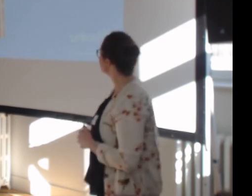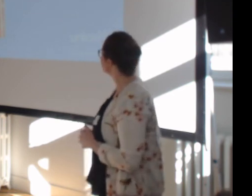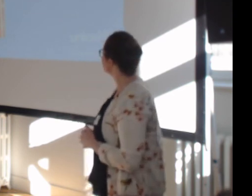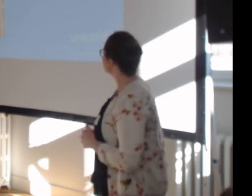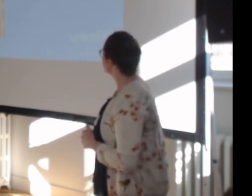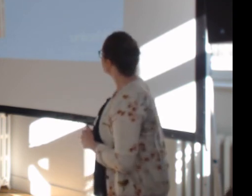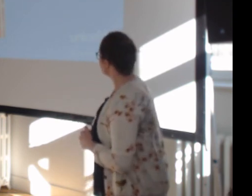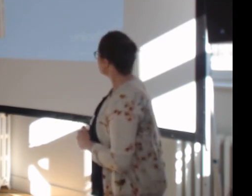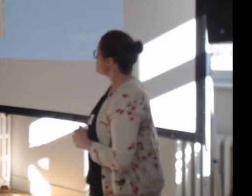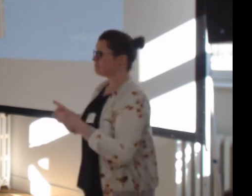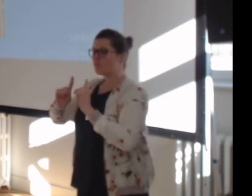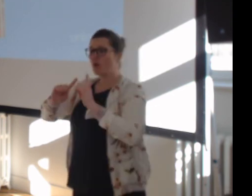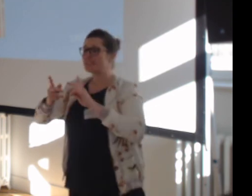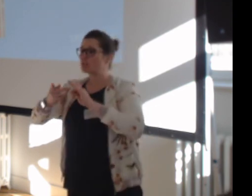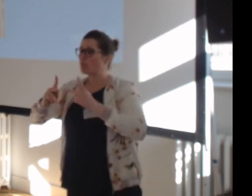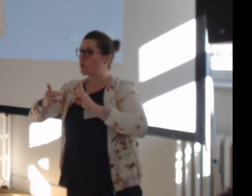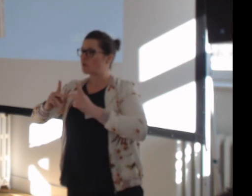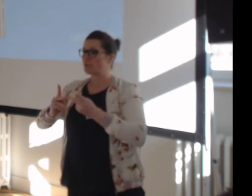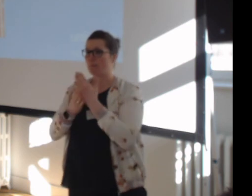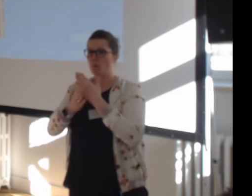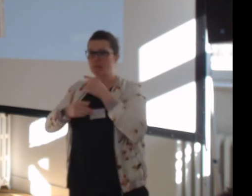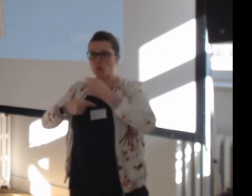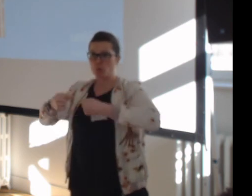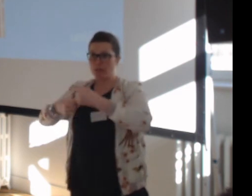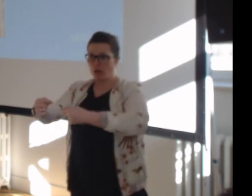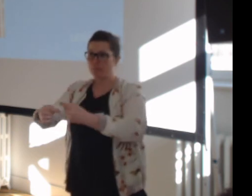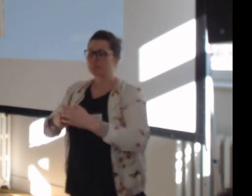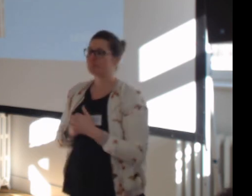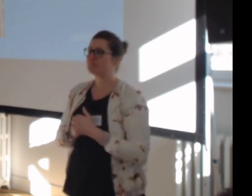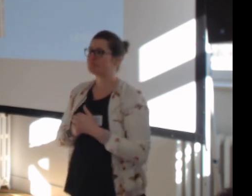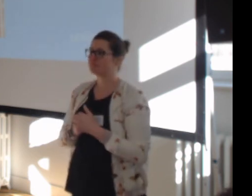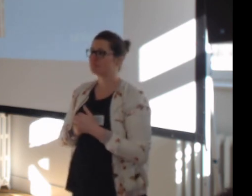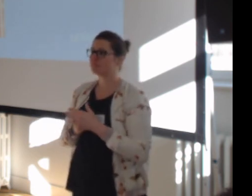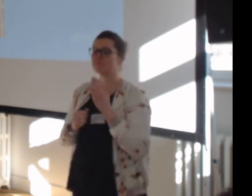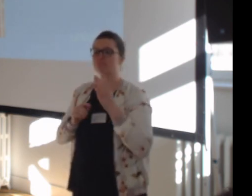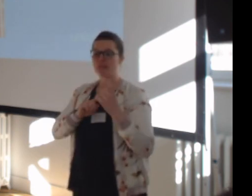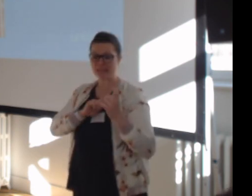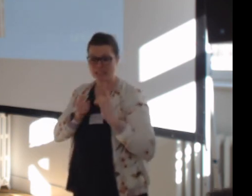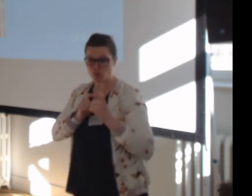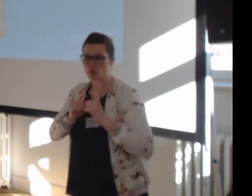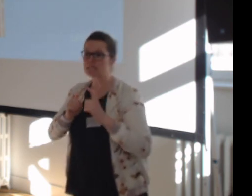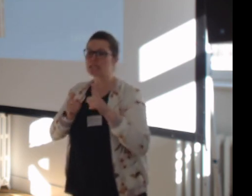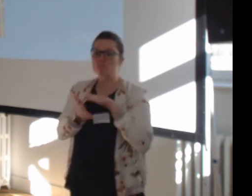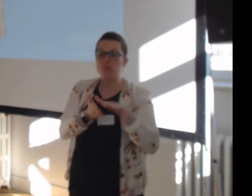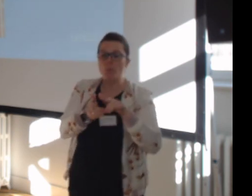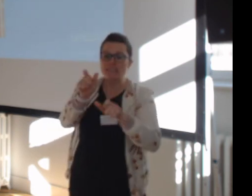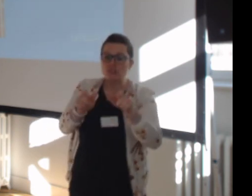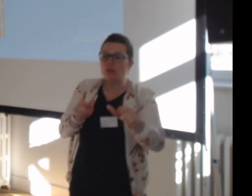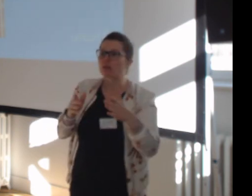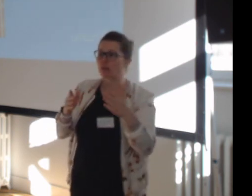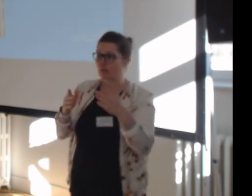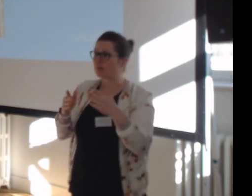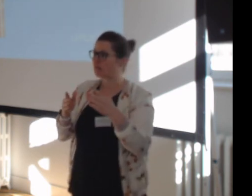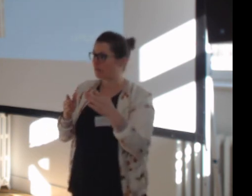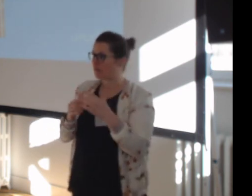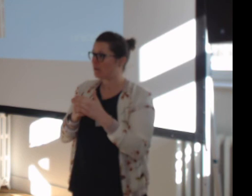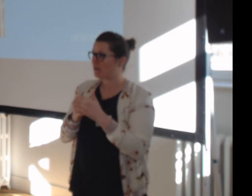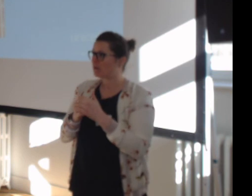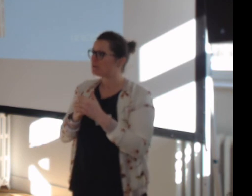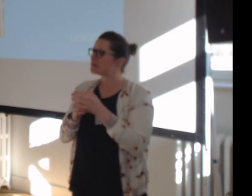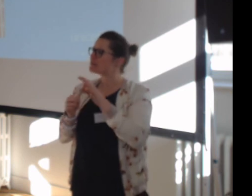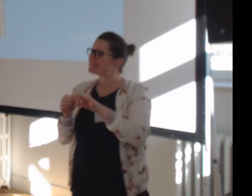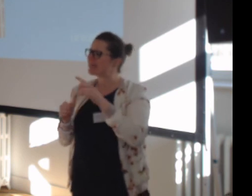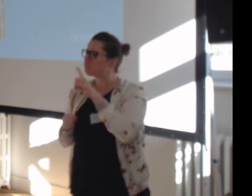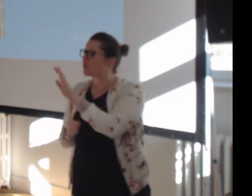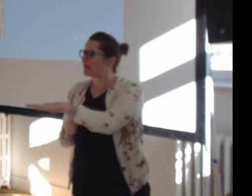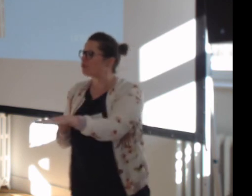So we've developed some prototypes through the project. There's been lots of discussions with publishers and authors too, particularly of